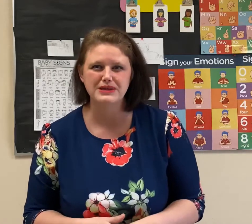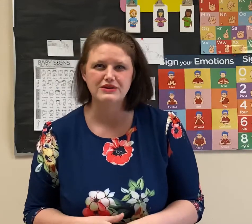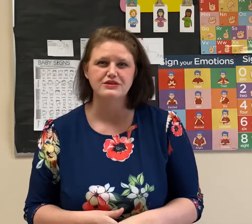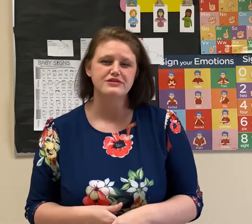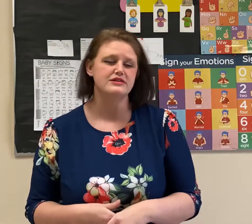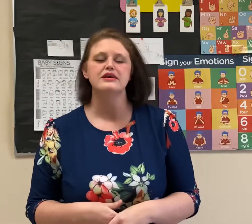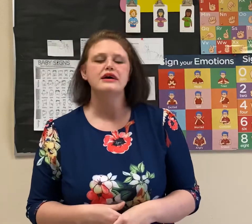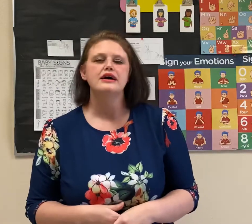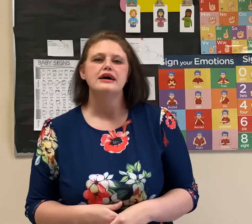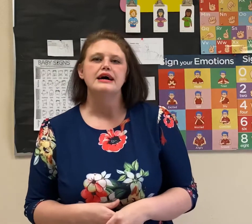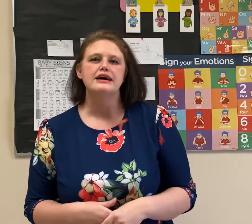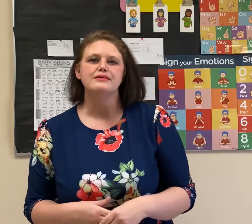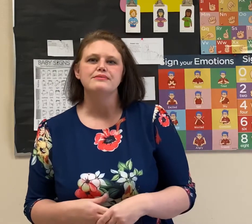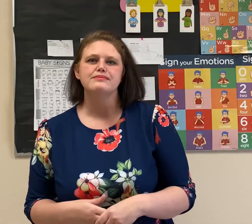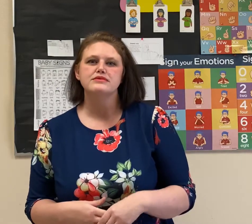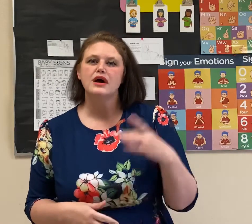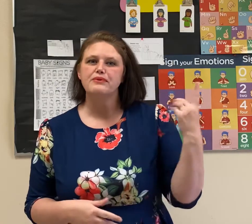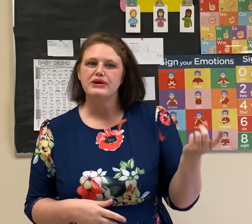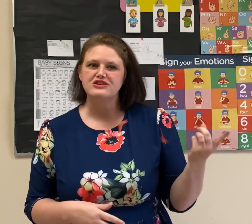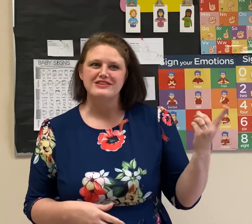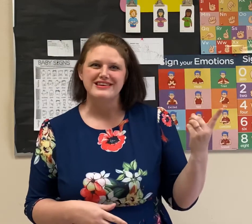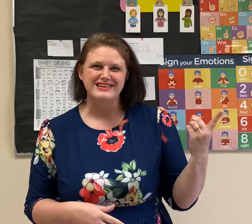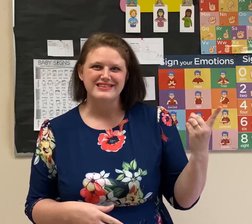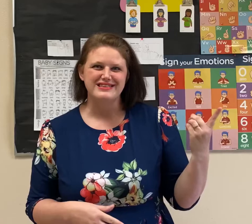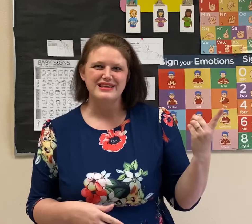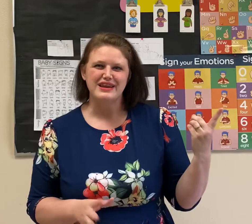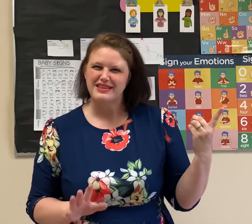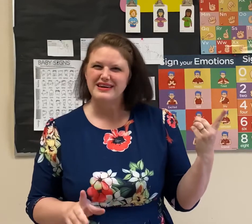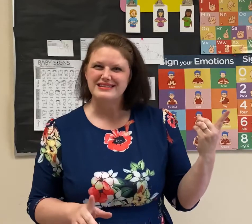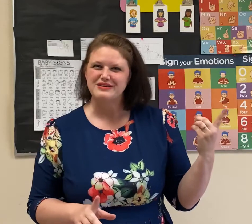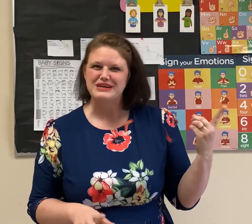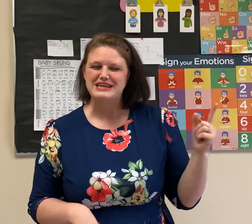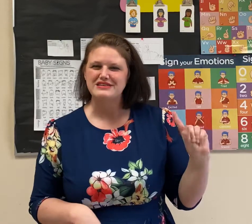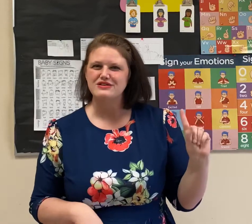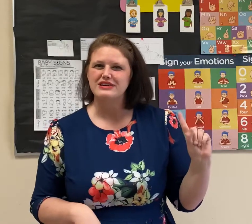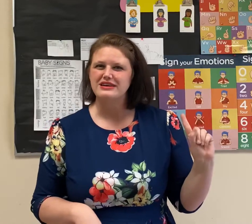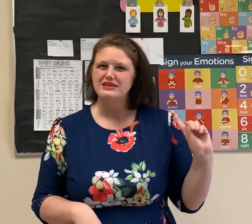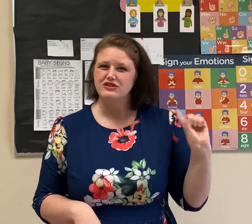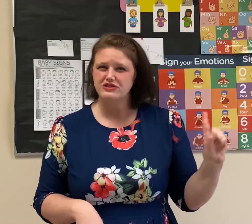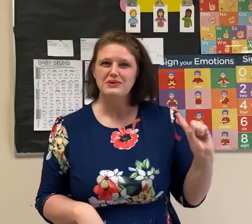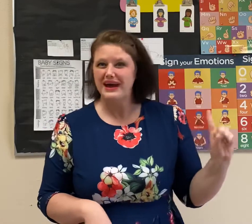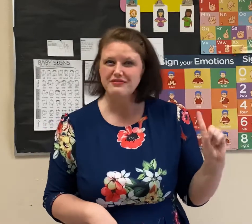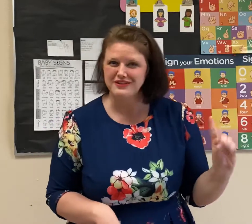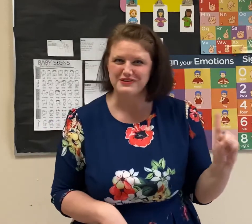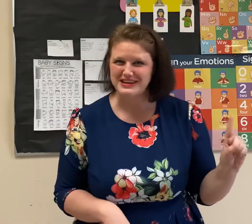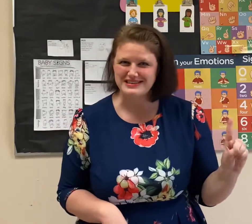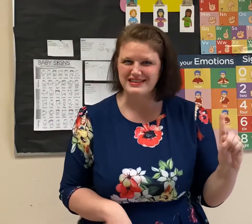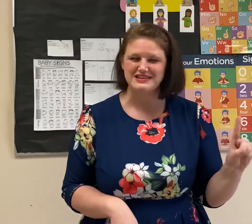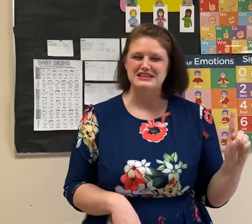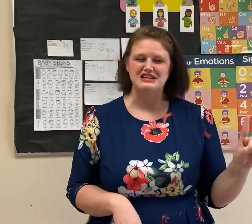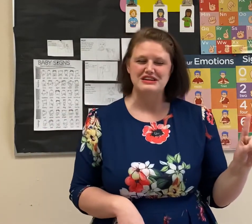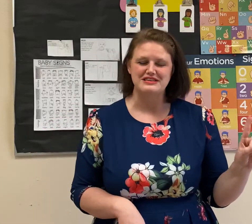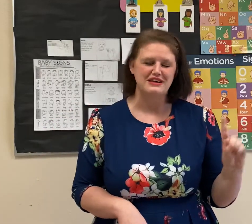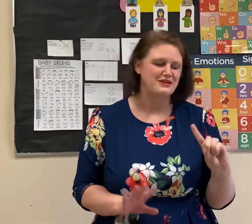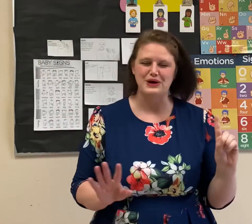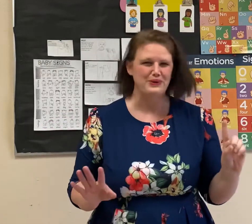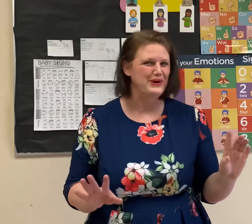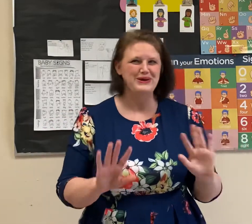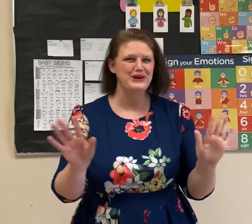peers. Top question is, and I think I did already answer it, do I have to learn ASL to teach ASL? No. No, you